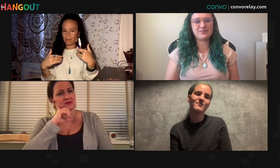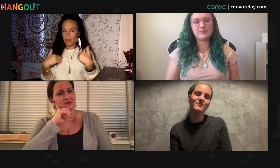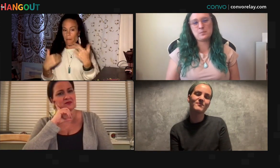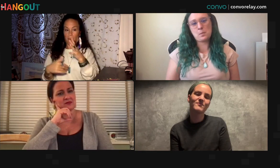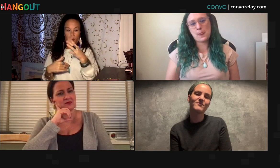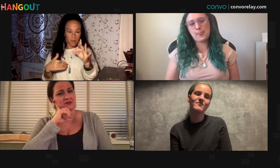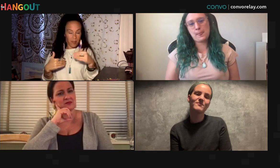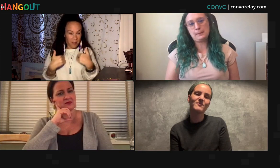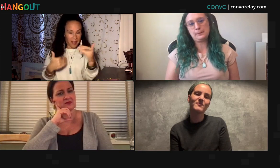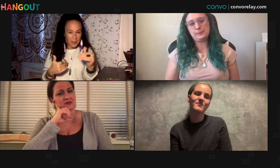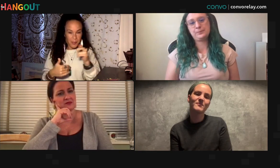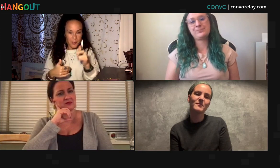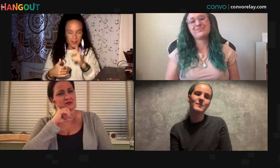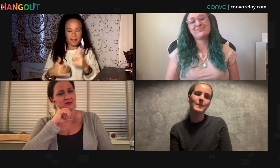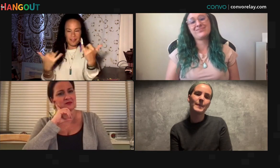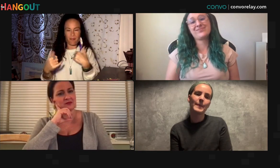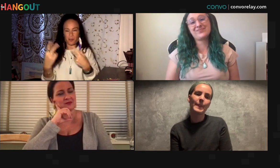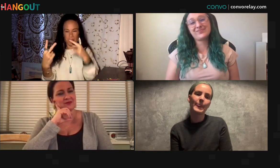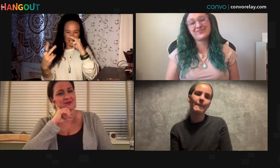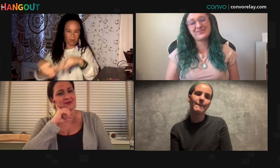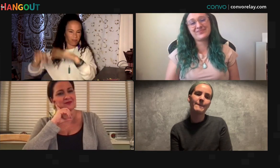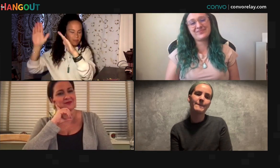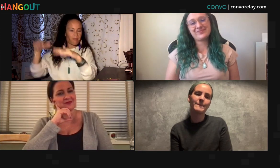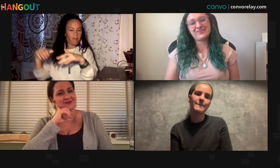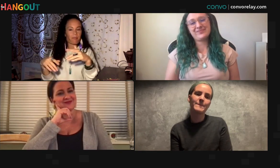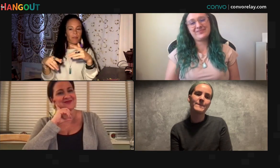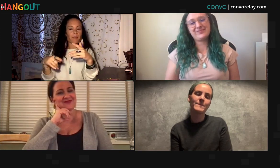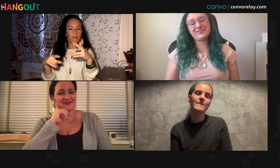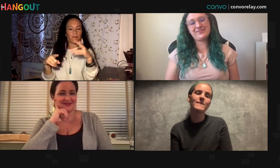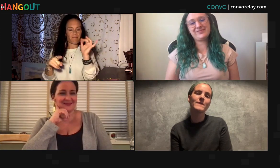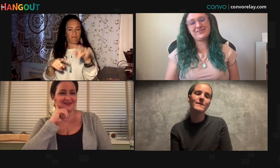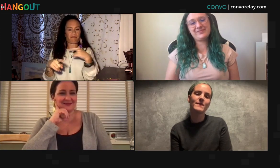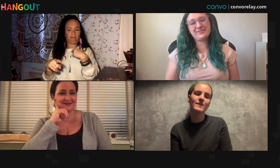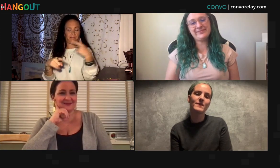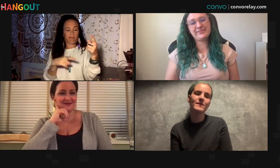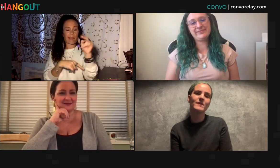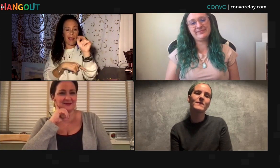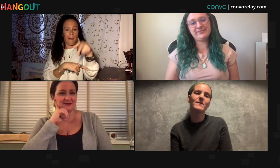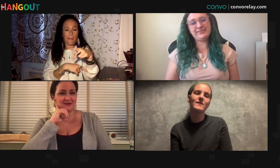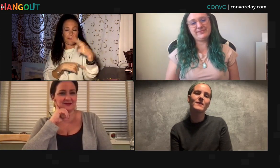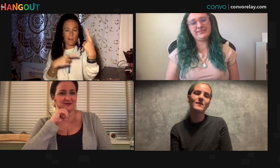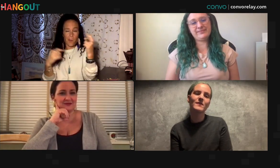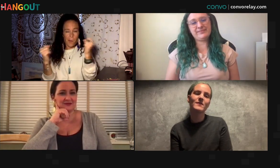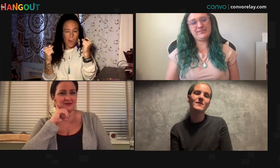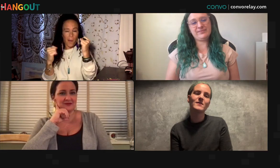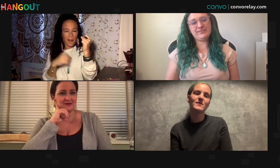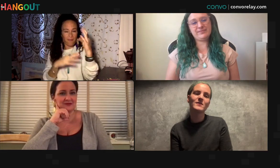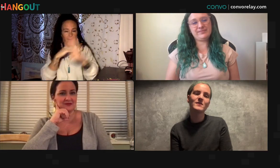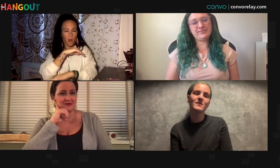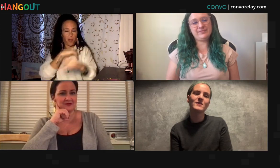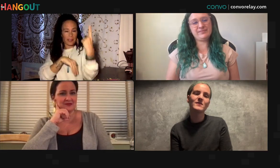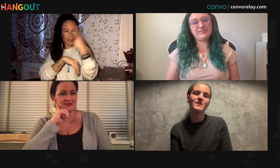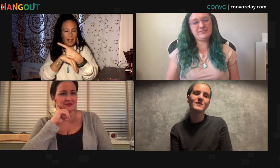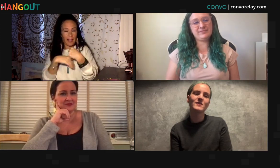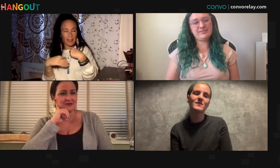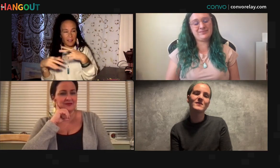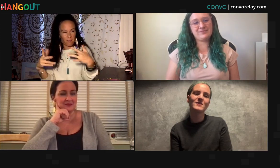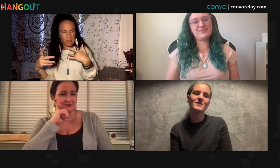off. And at that time, I was a young mom. Now I have two grown kids. But one